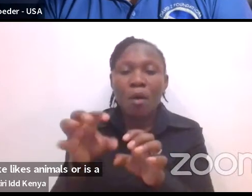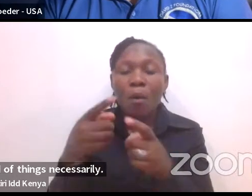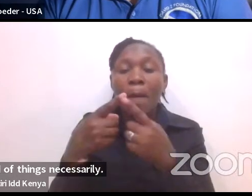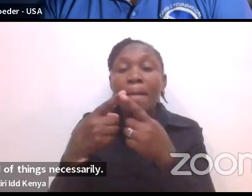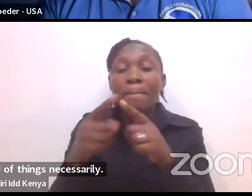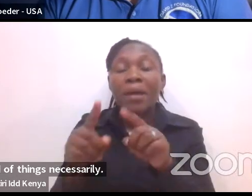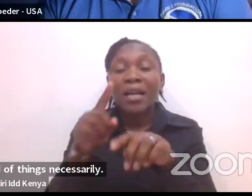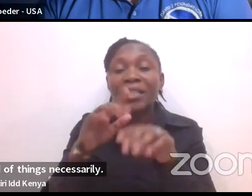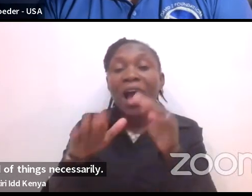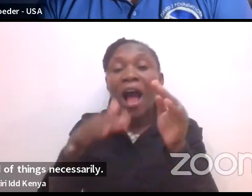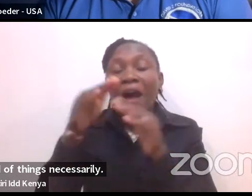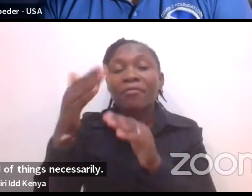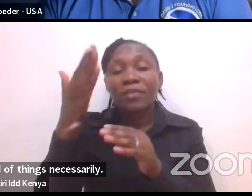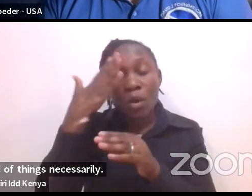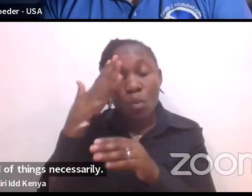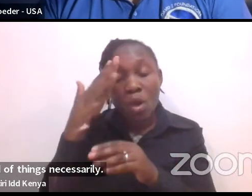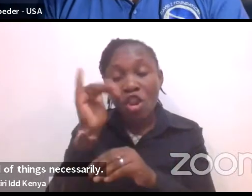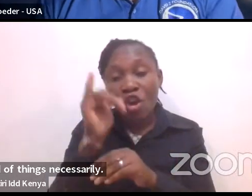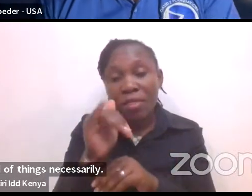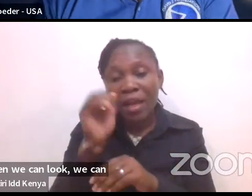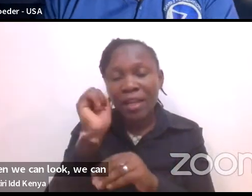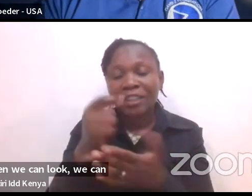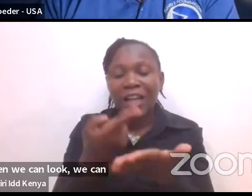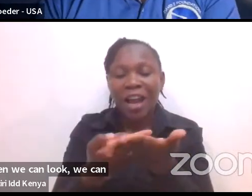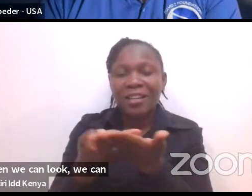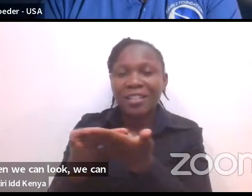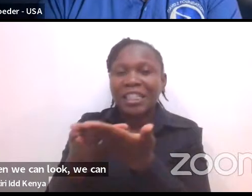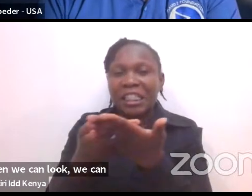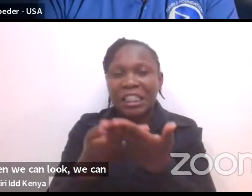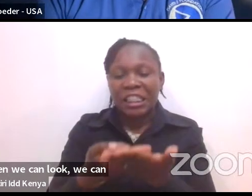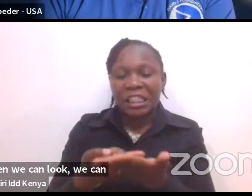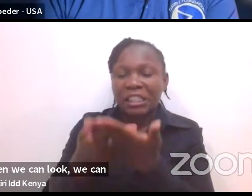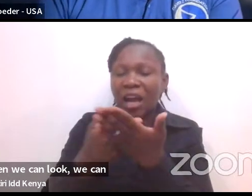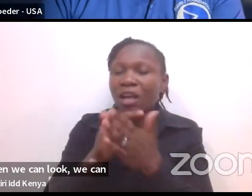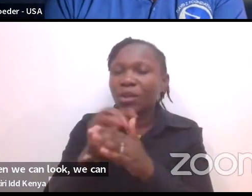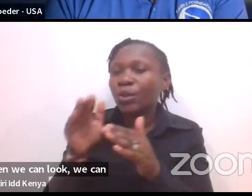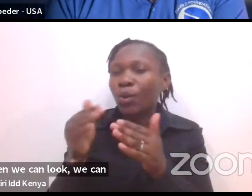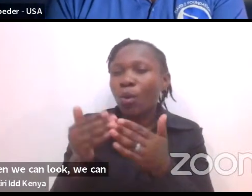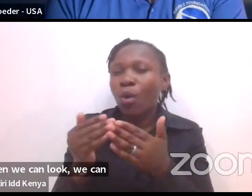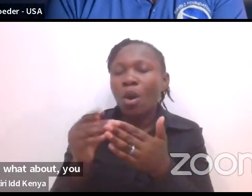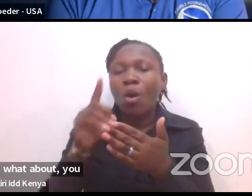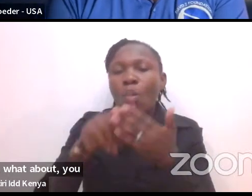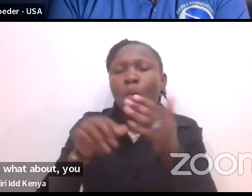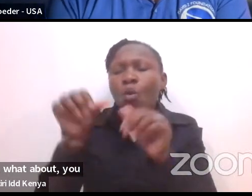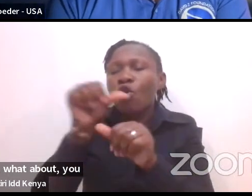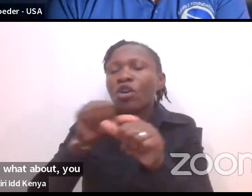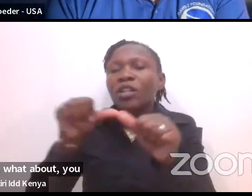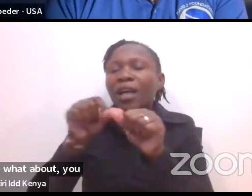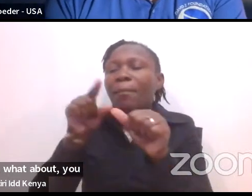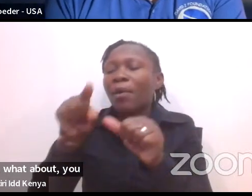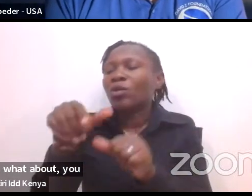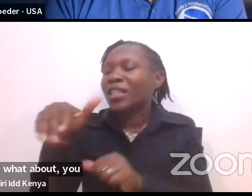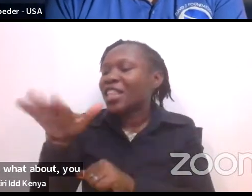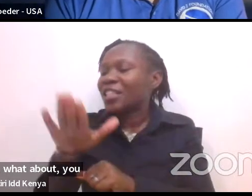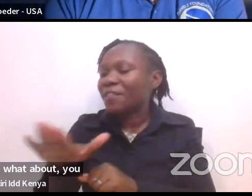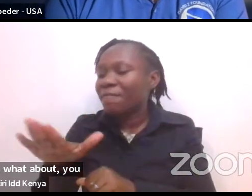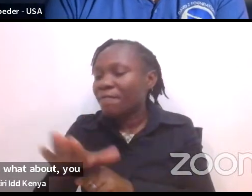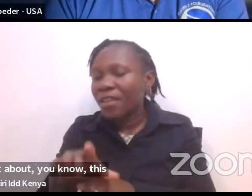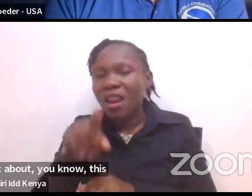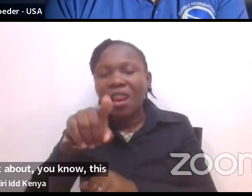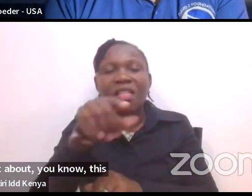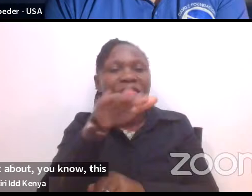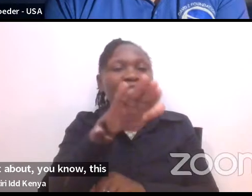know, then we can discuss about, what about this field and this field, and those. So like Danny